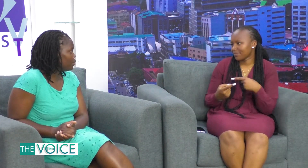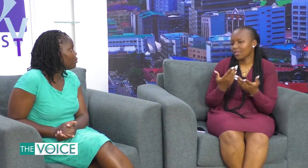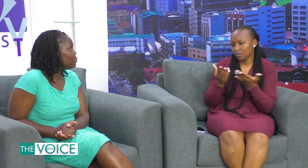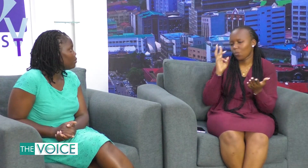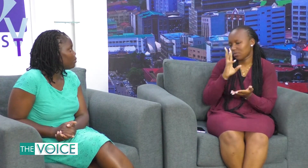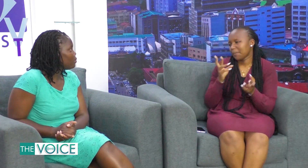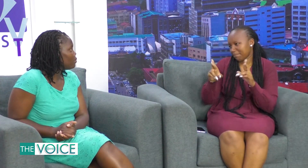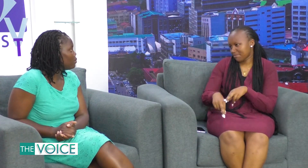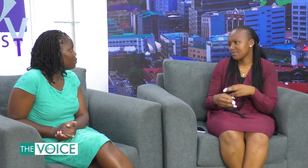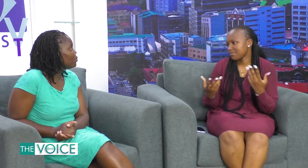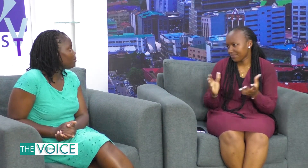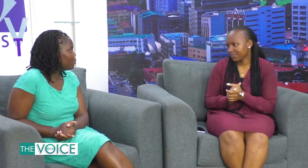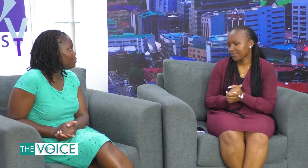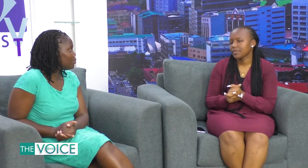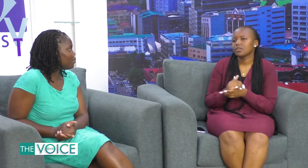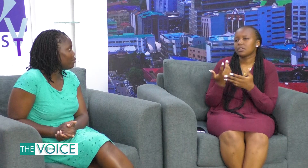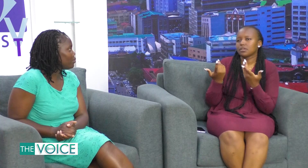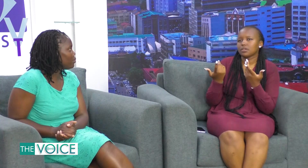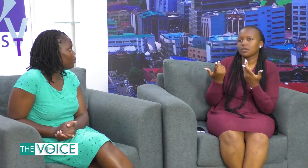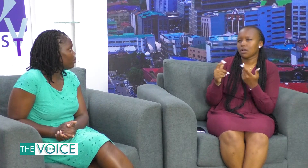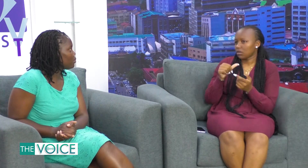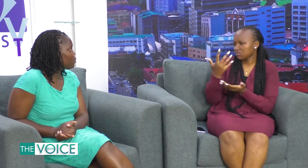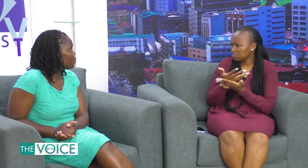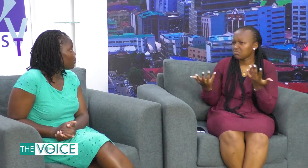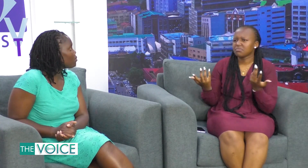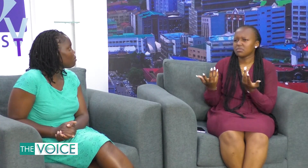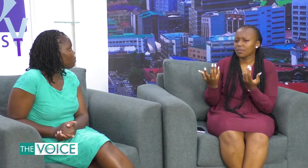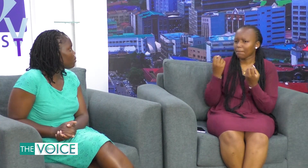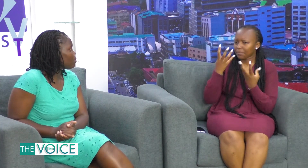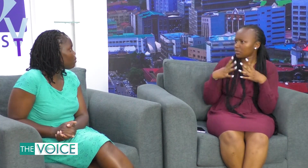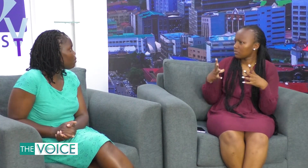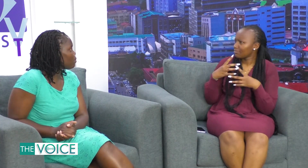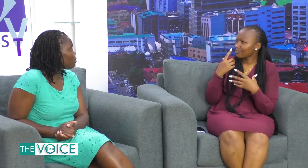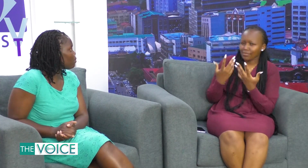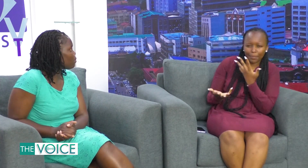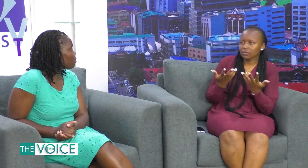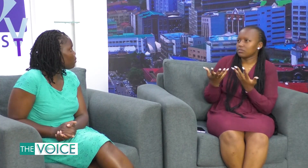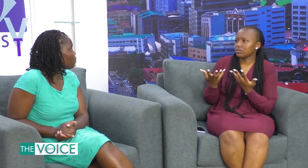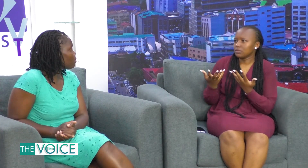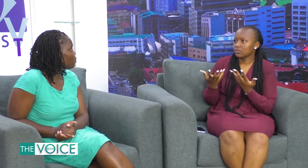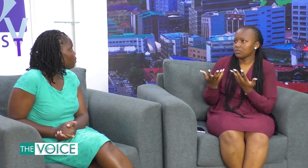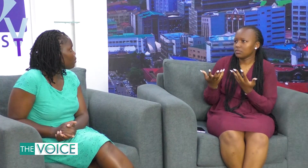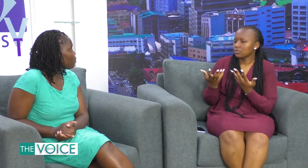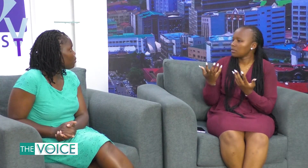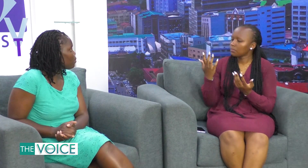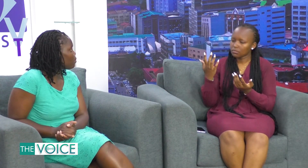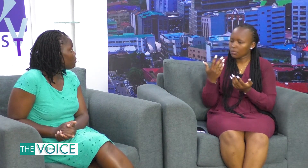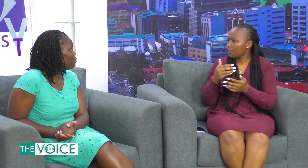So just proceed and continue with what you are doing, and God will make it happen at the right time. So many